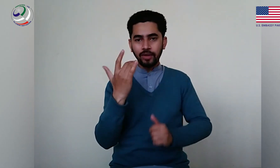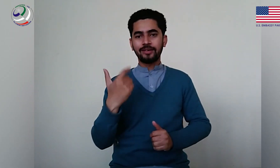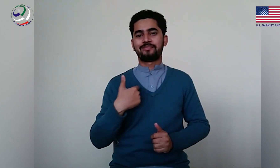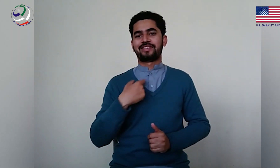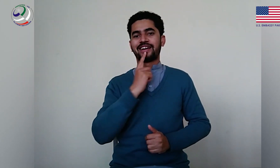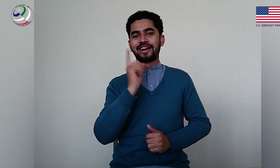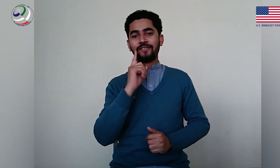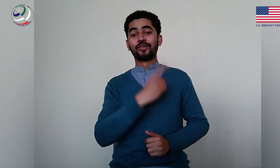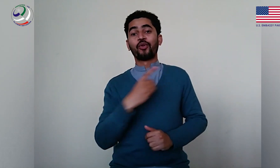or my uncle.